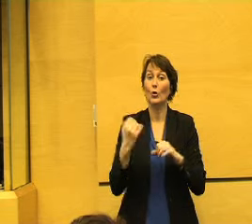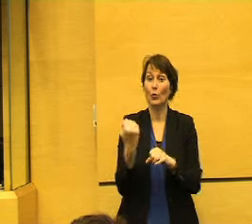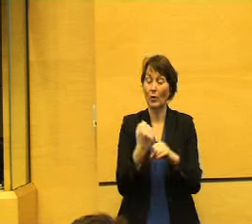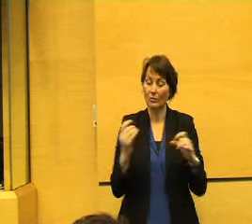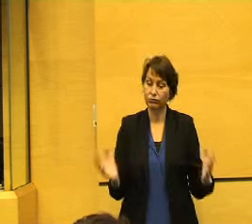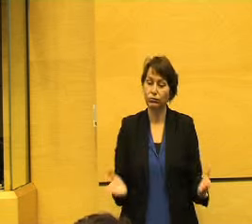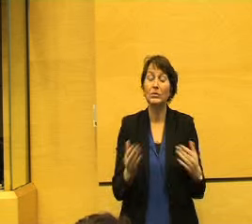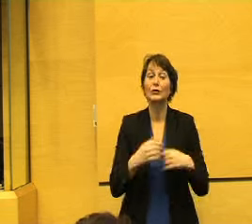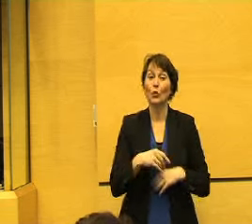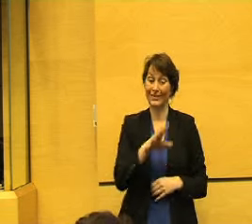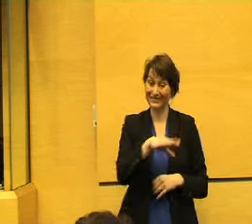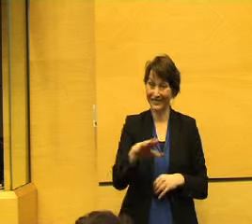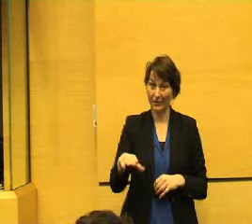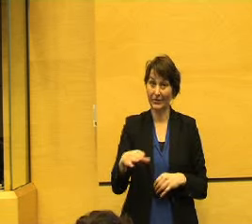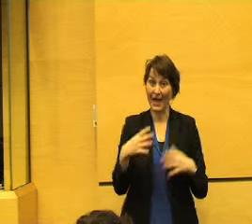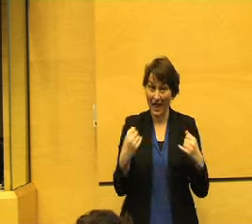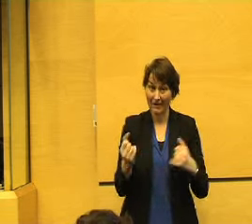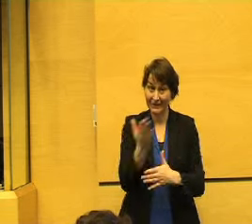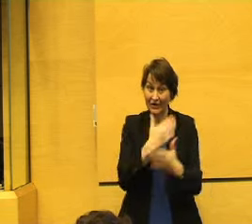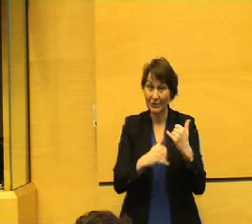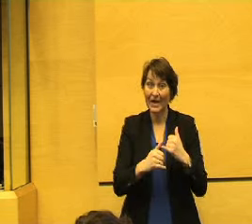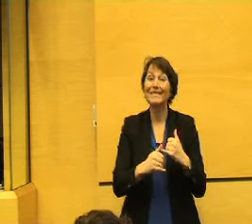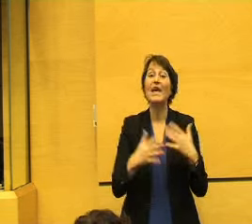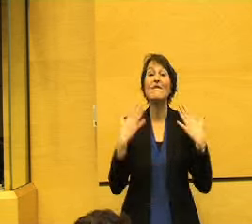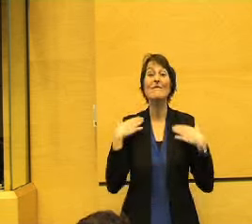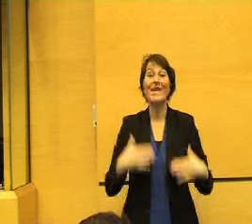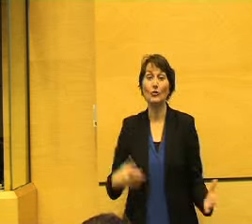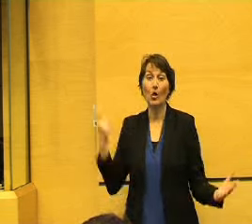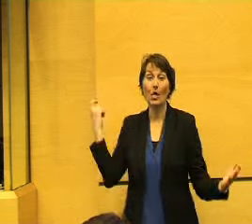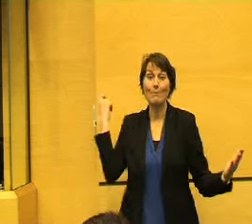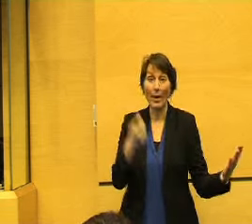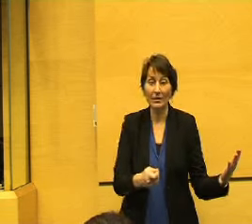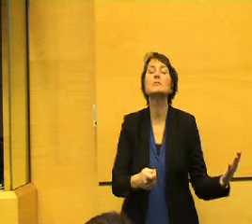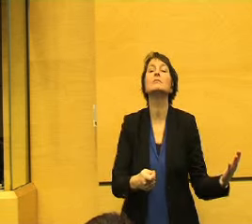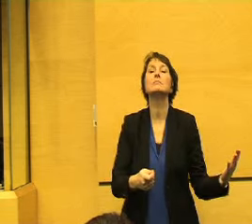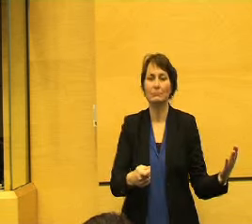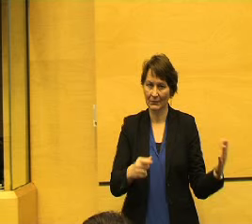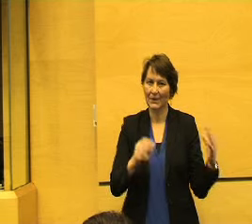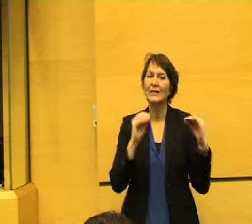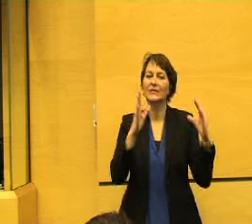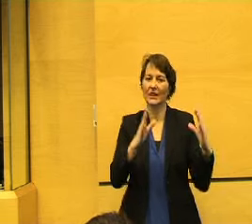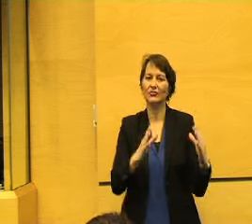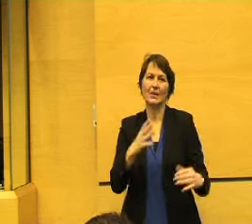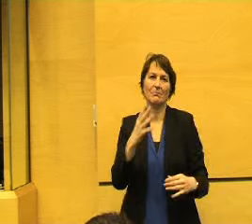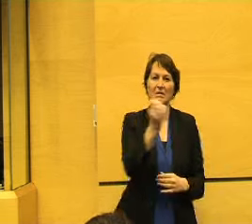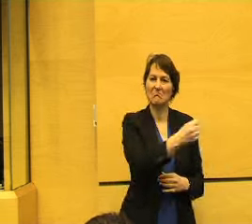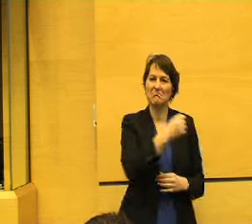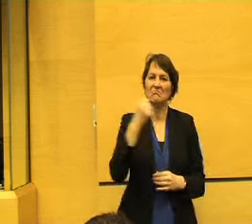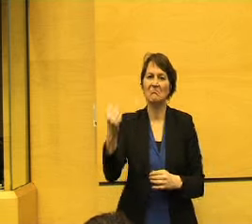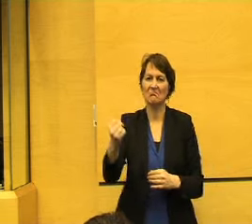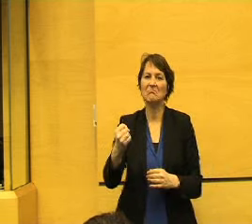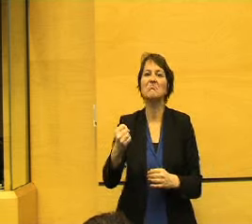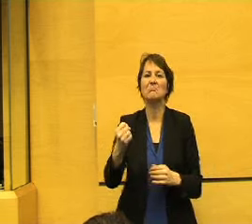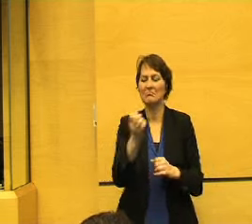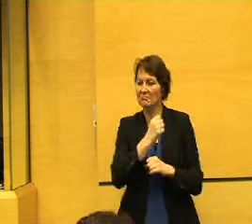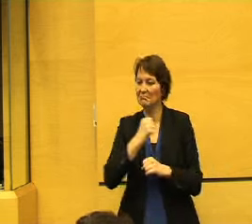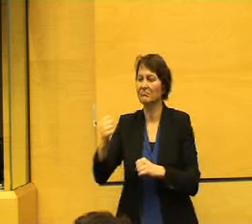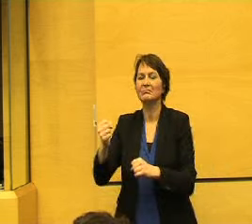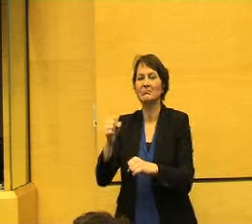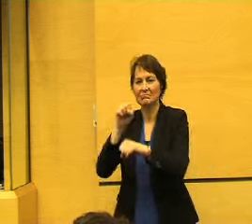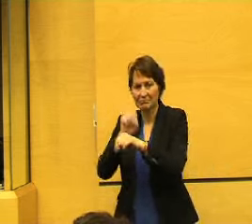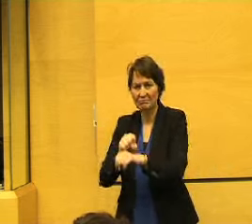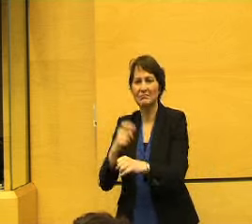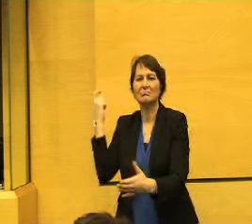are physically punished, teacher can be charged with the discipline measure and criminal